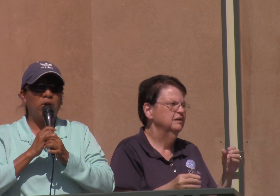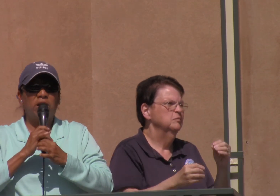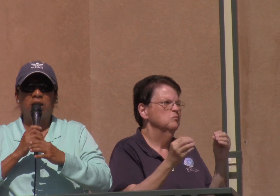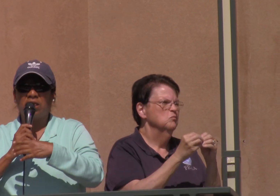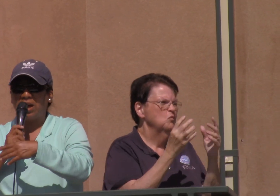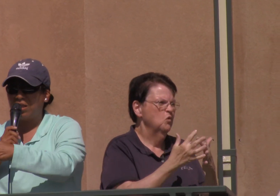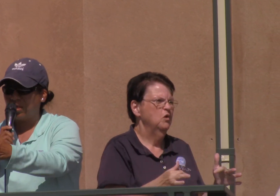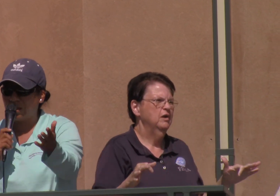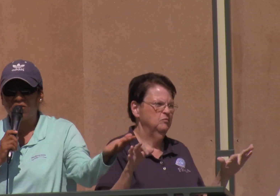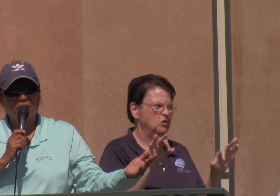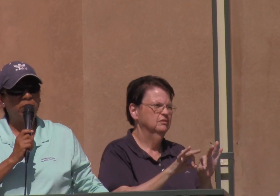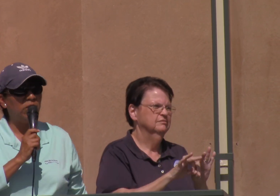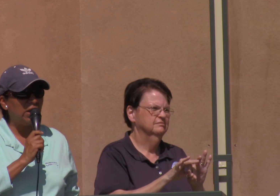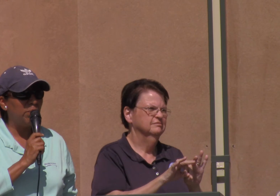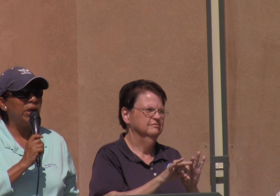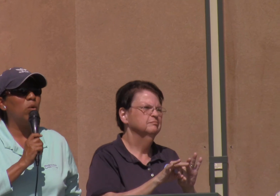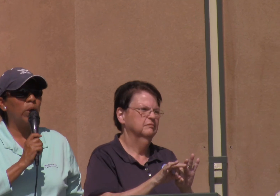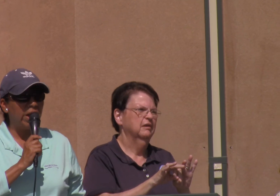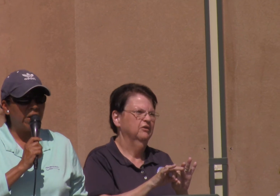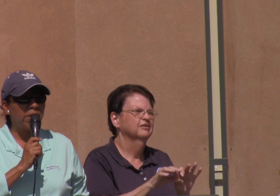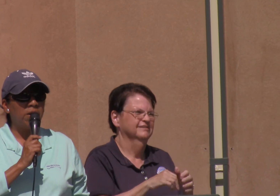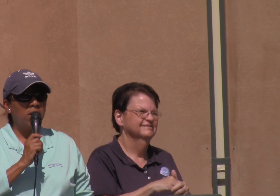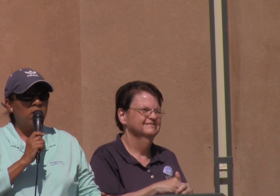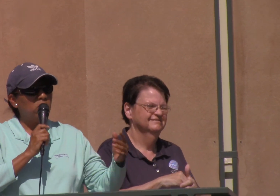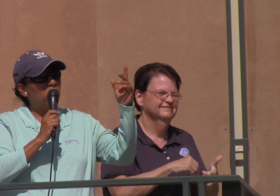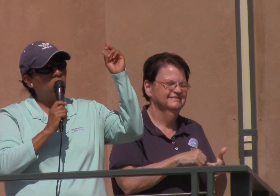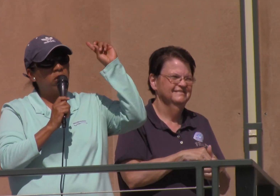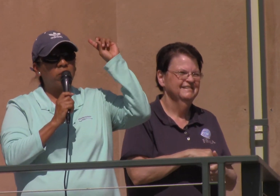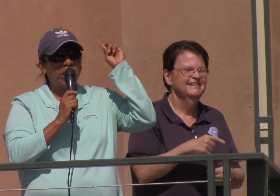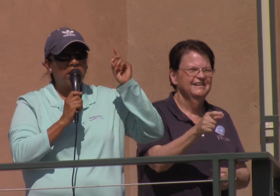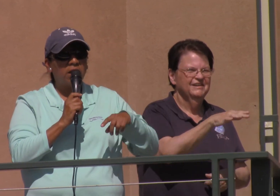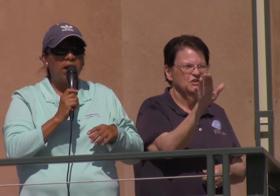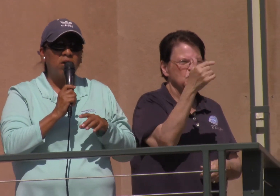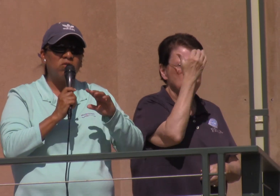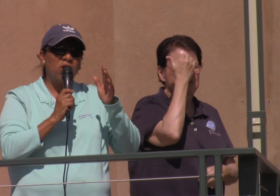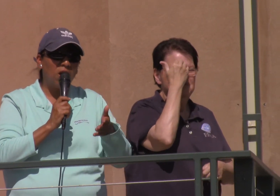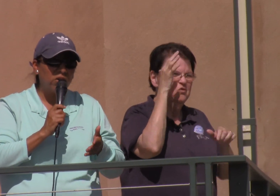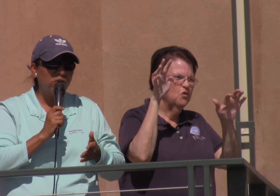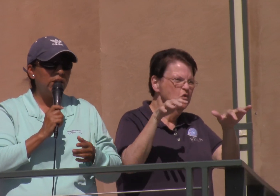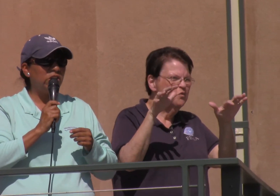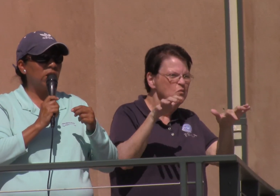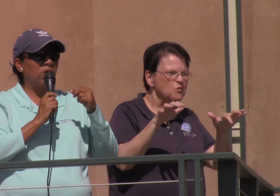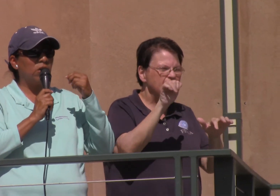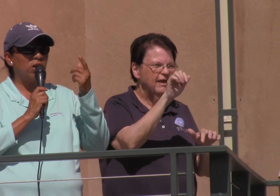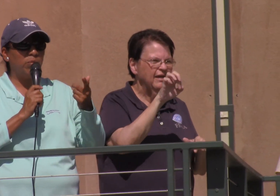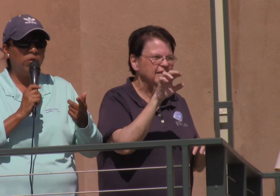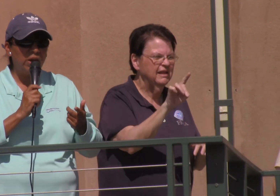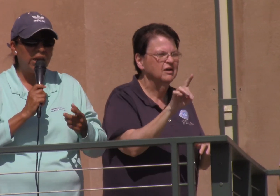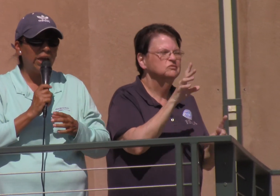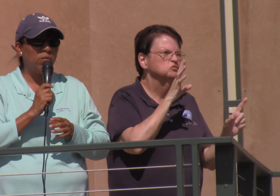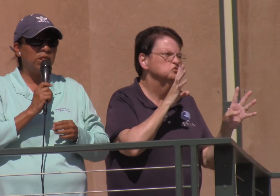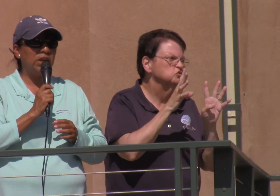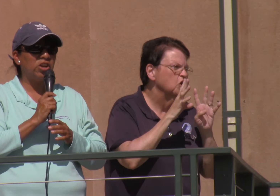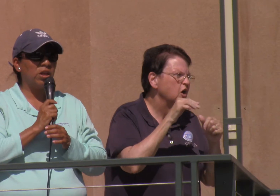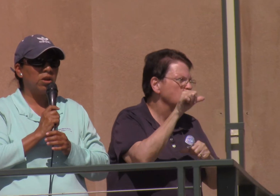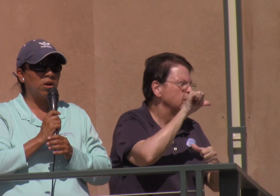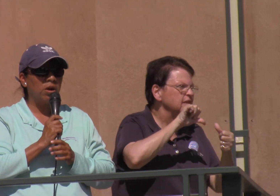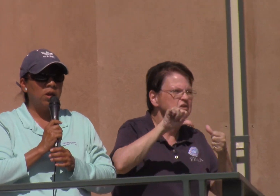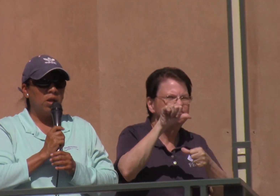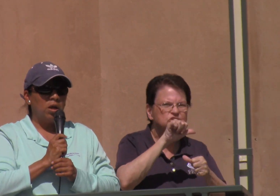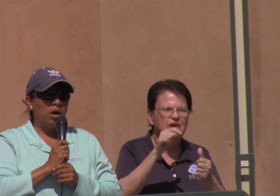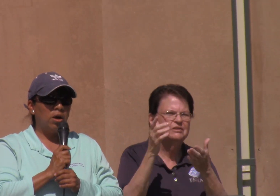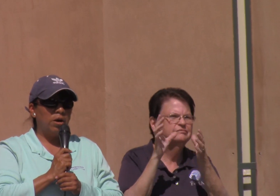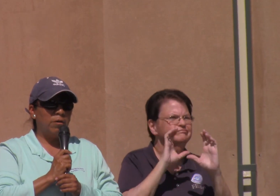more important that this community be aware, know your rain clouds, talk to each other, communicate with each